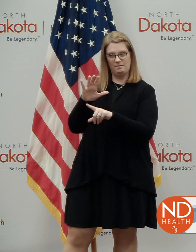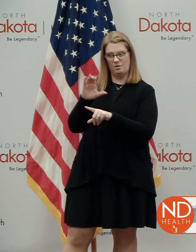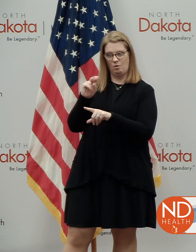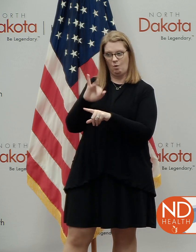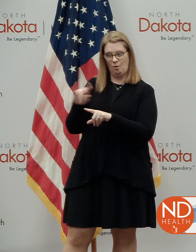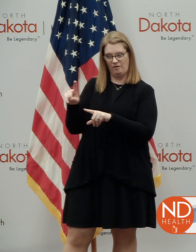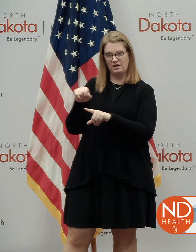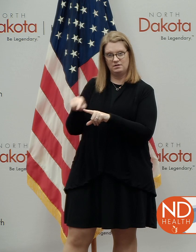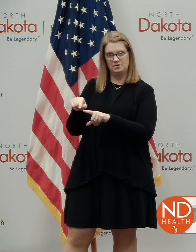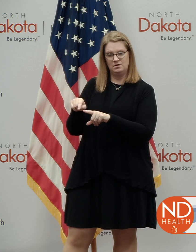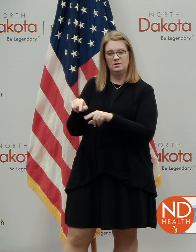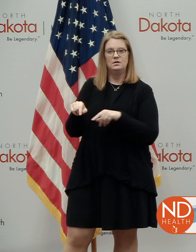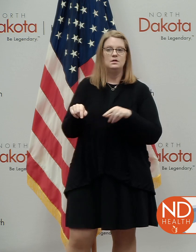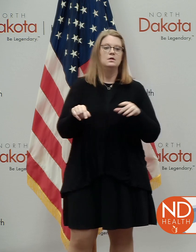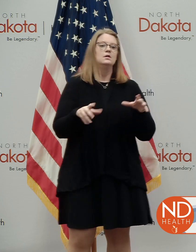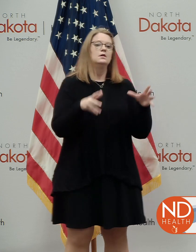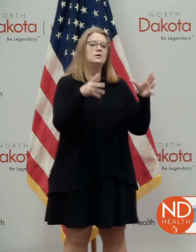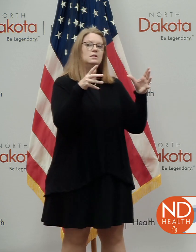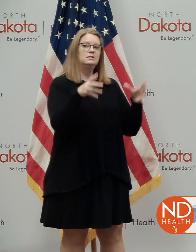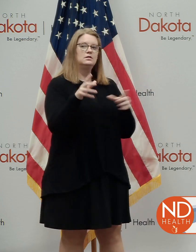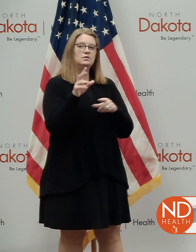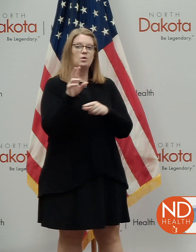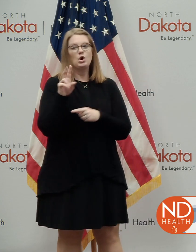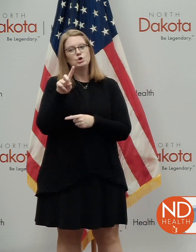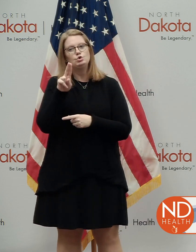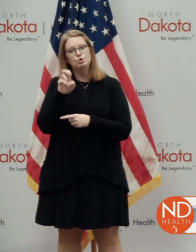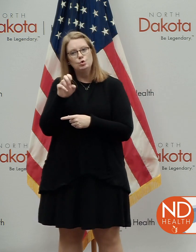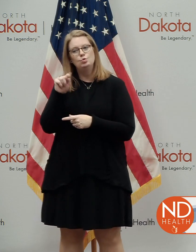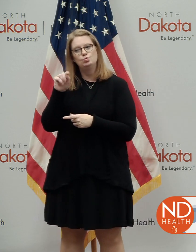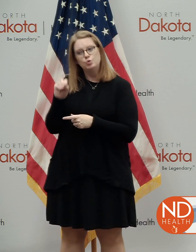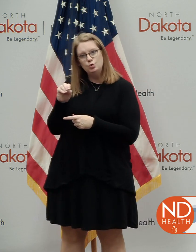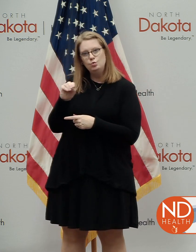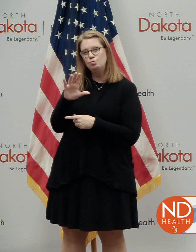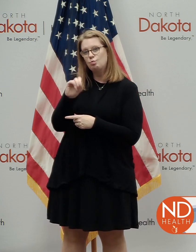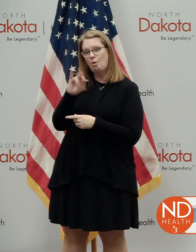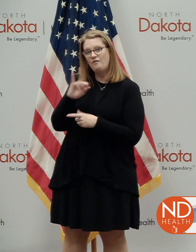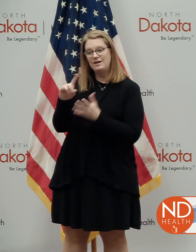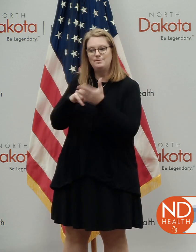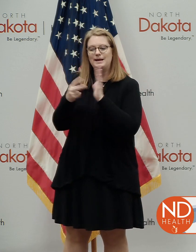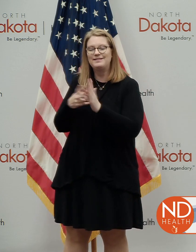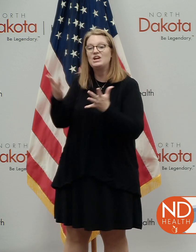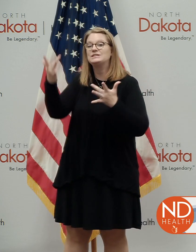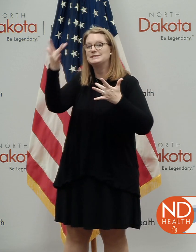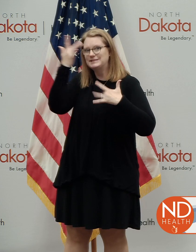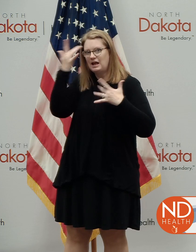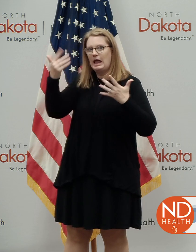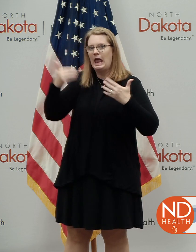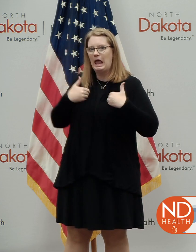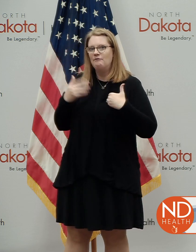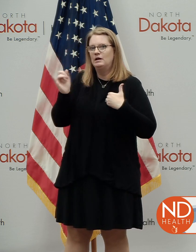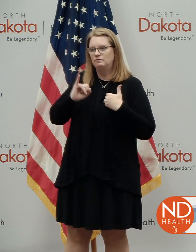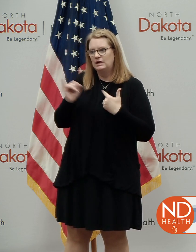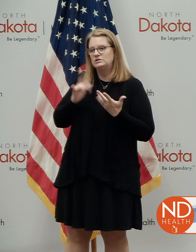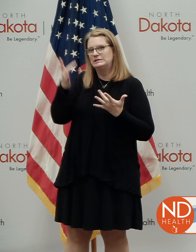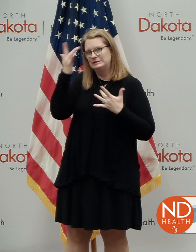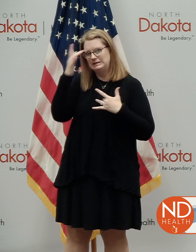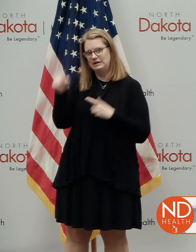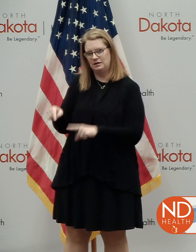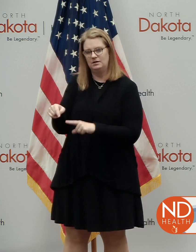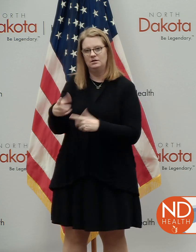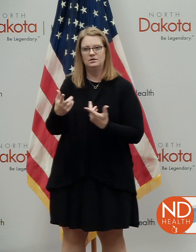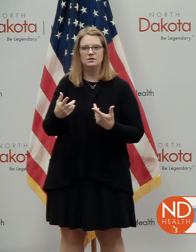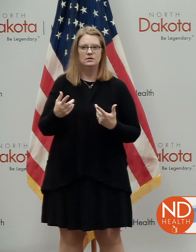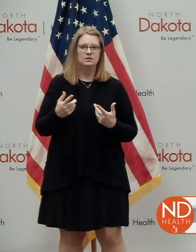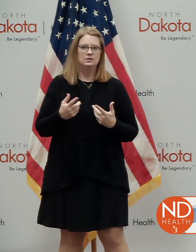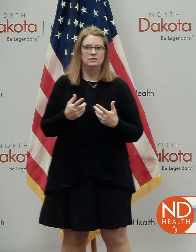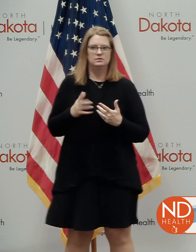it down with COVID or due to COVID, but either way, it's less than 20% of our hospital